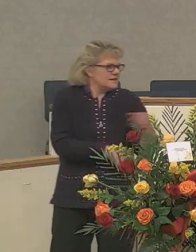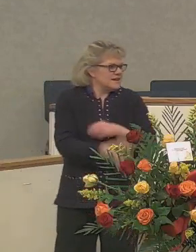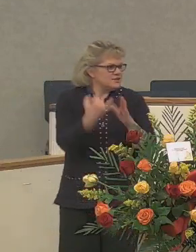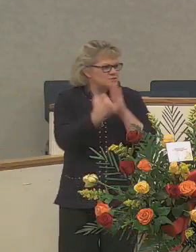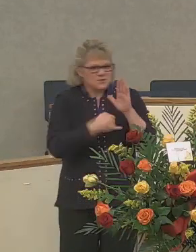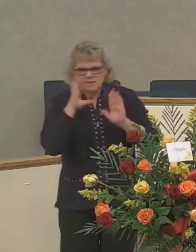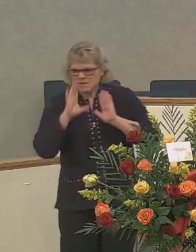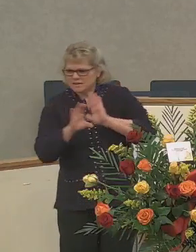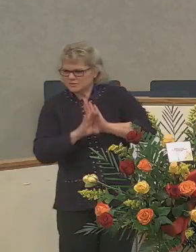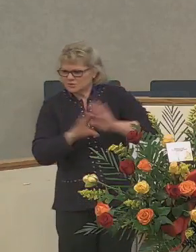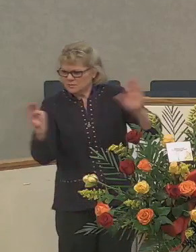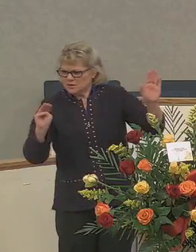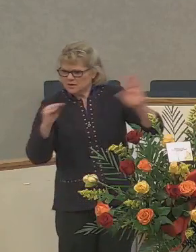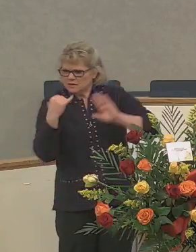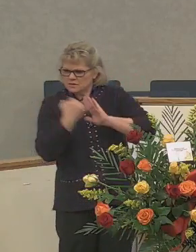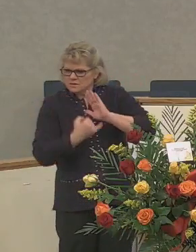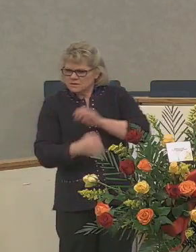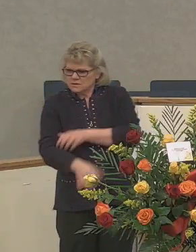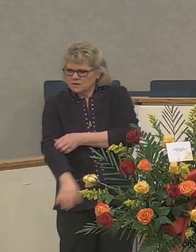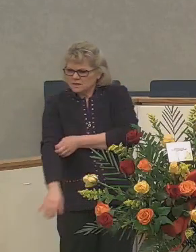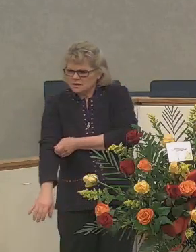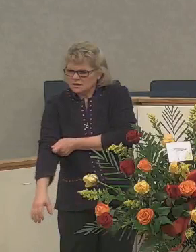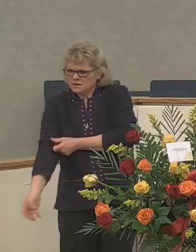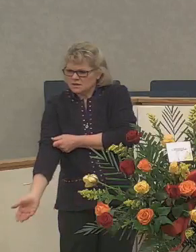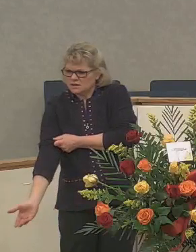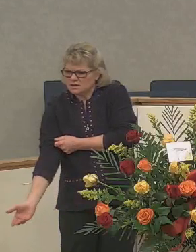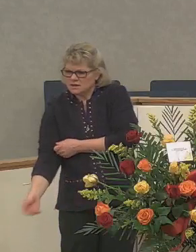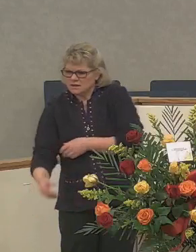drew this real quickly. You didn't see that,